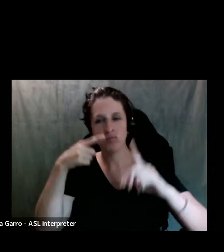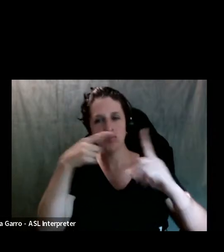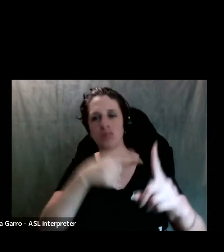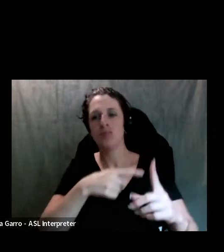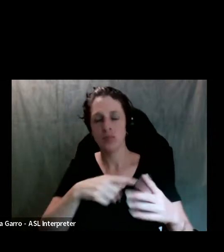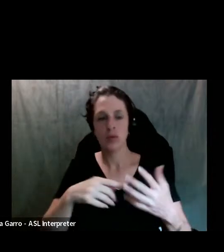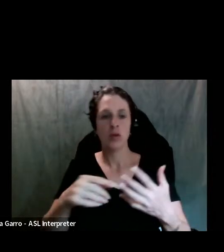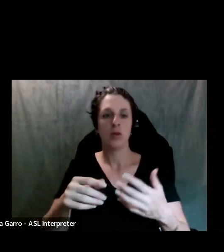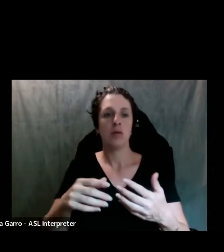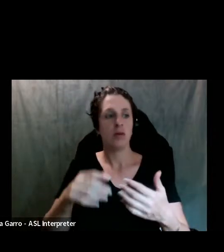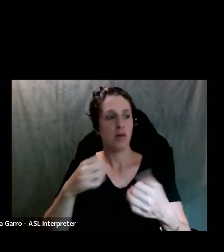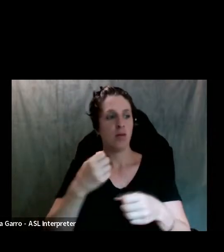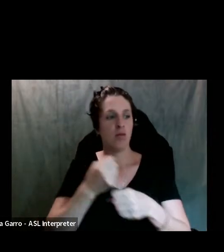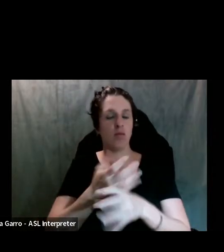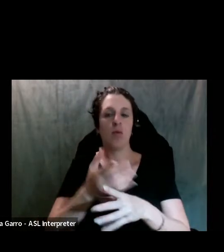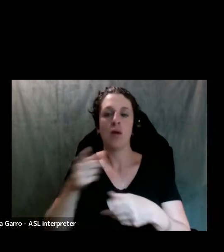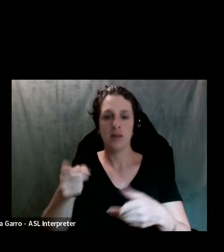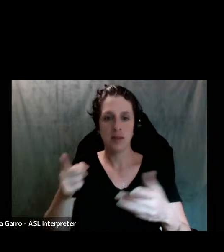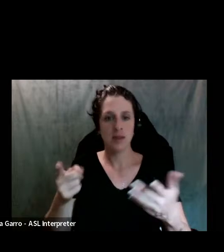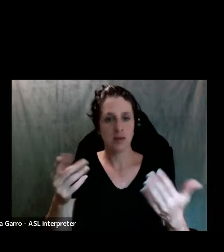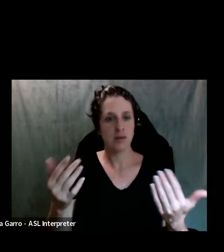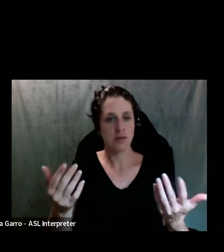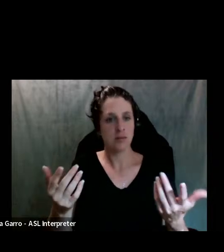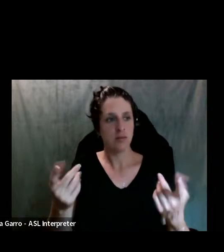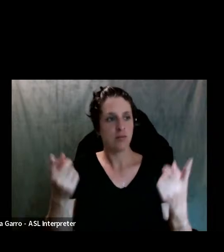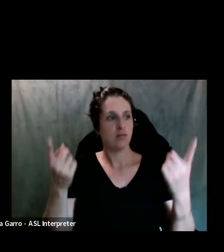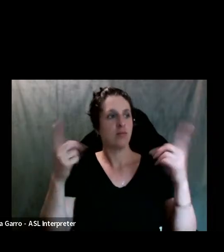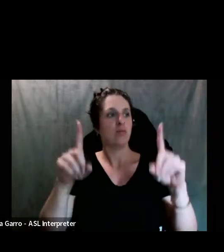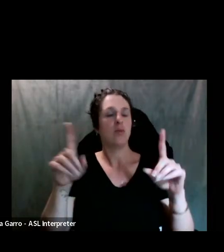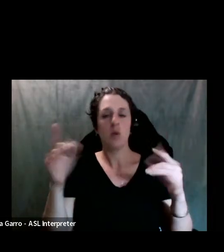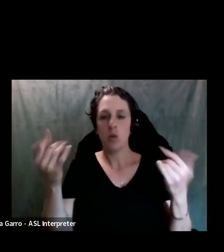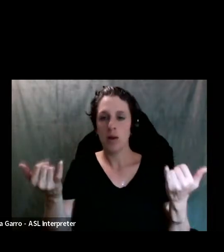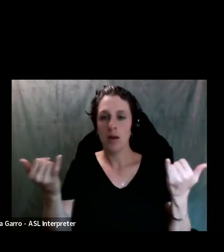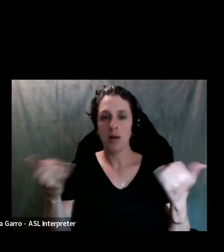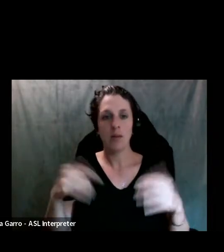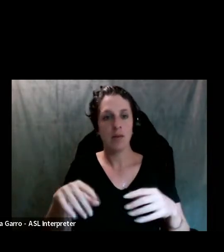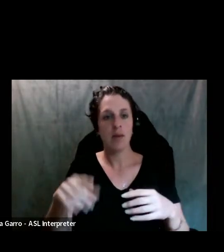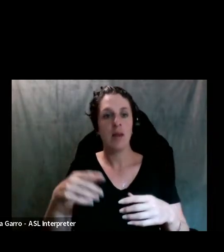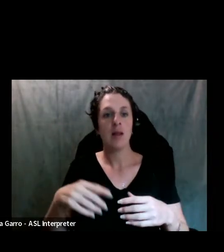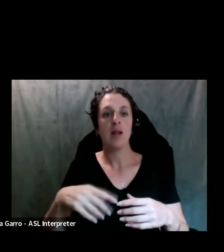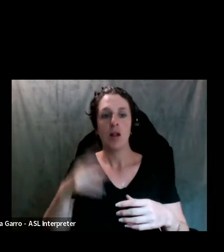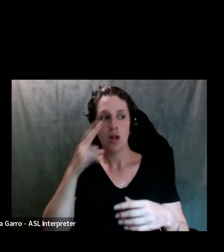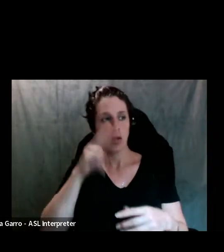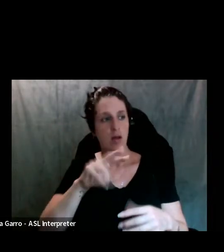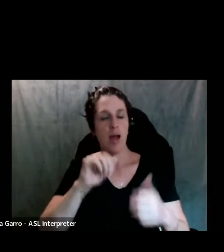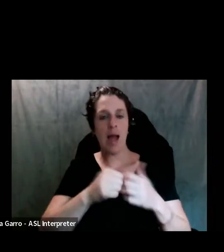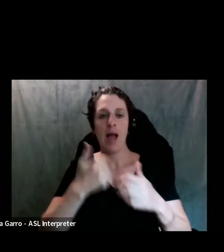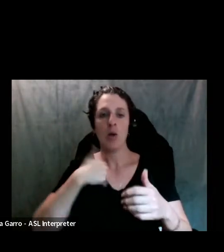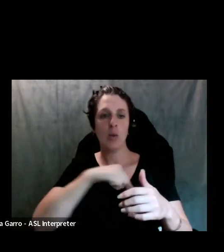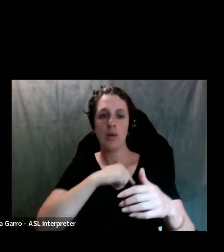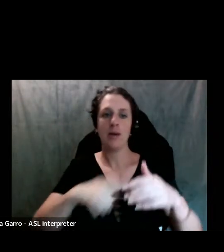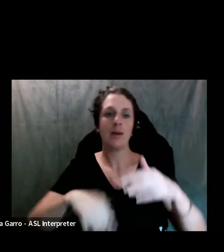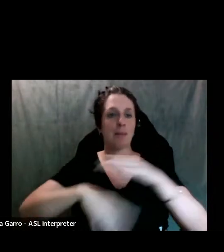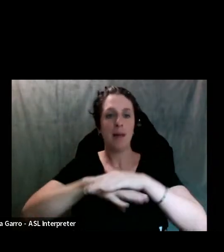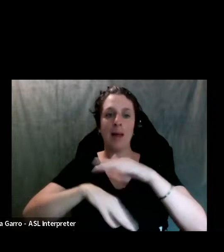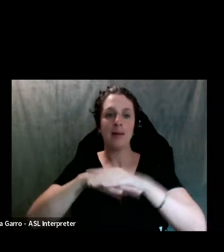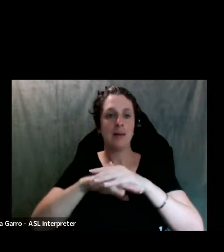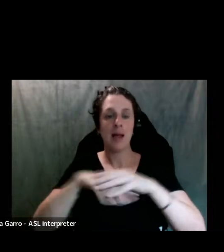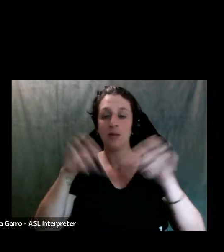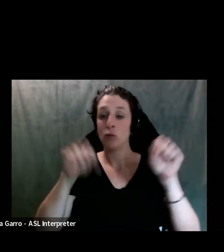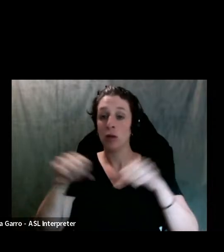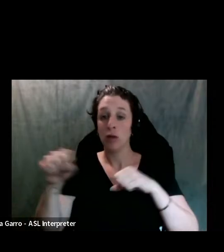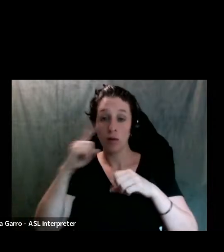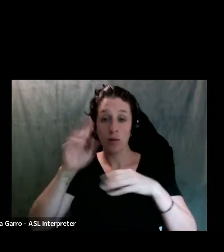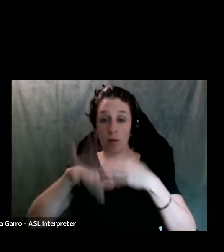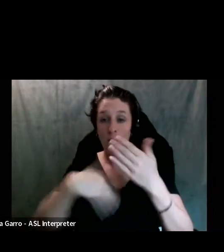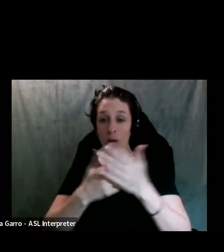this is probably, in looking at how we maximize potential for all the students, this